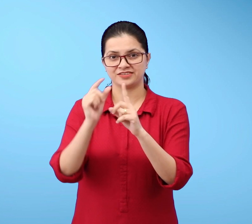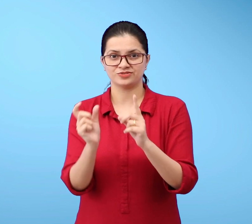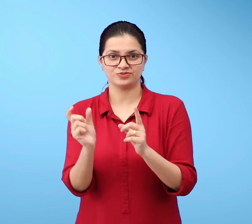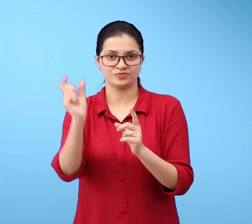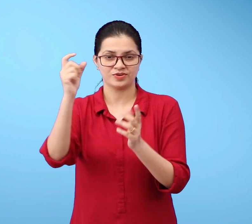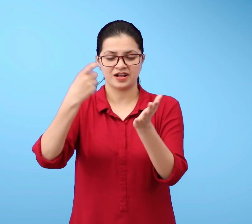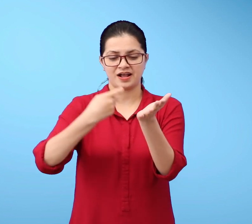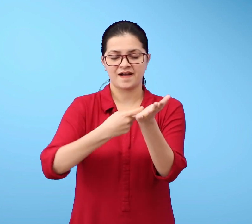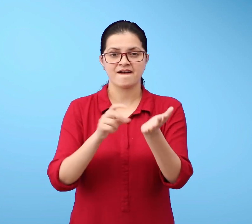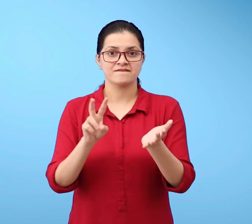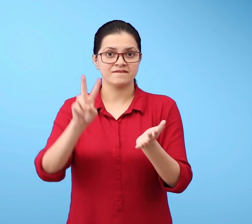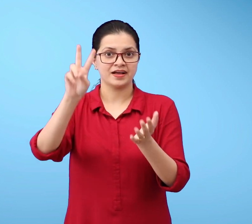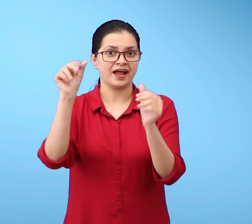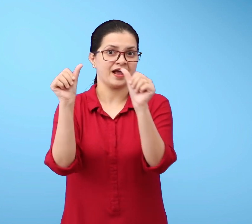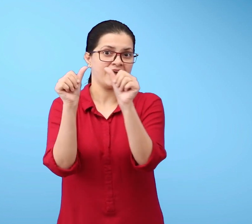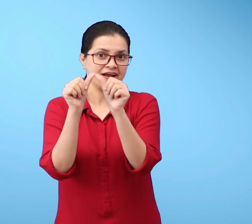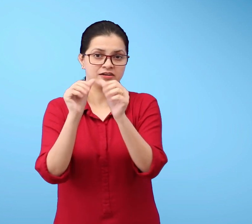Purva Mimamsa,